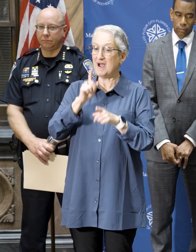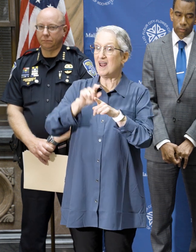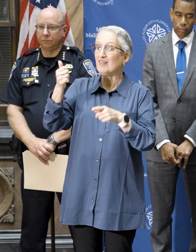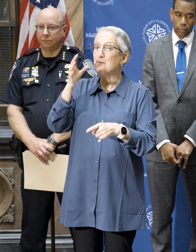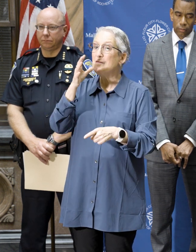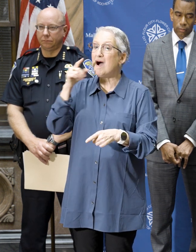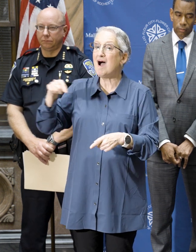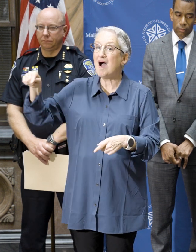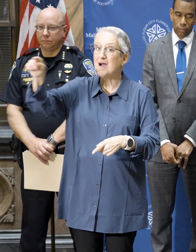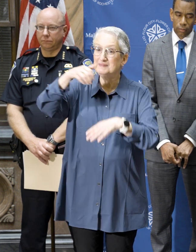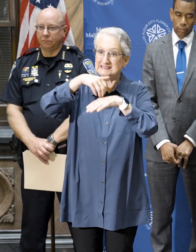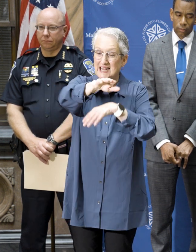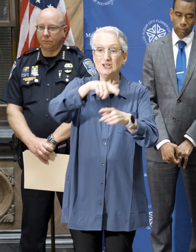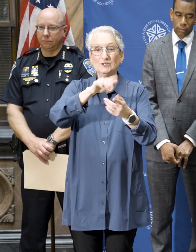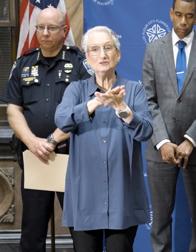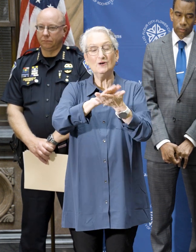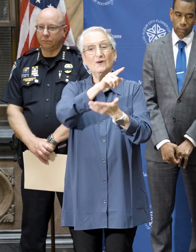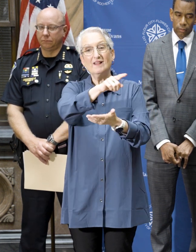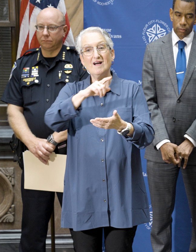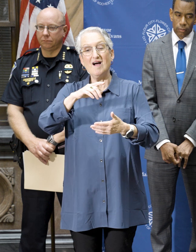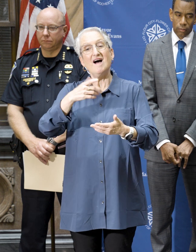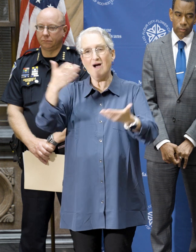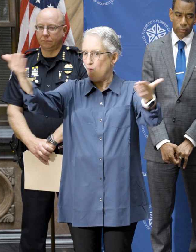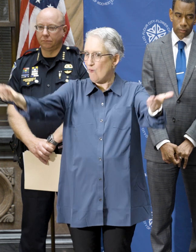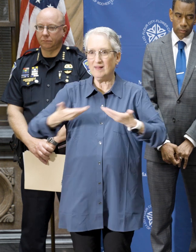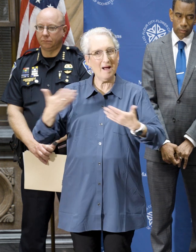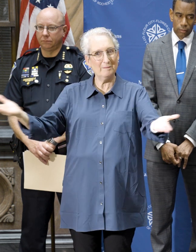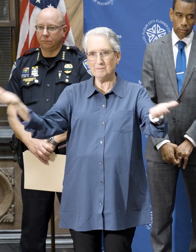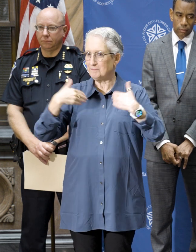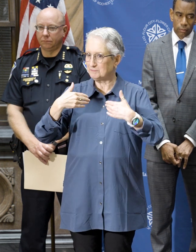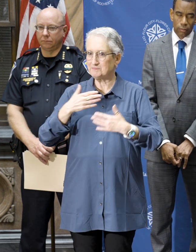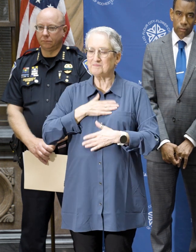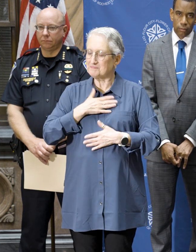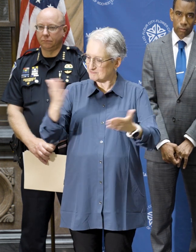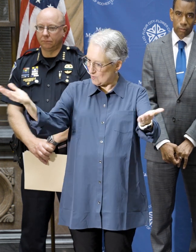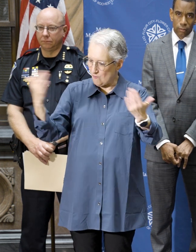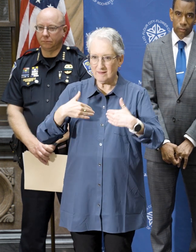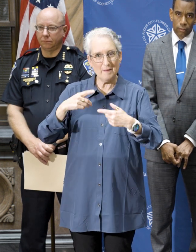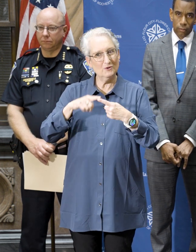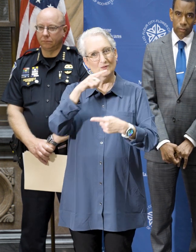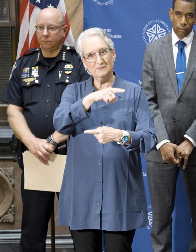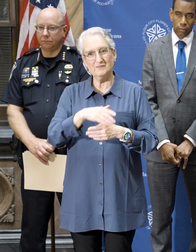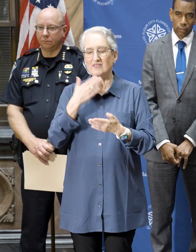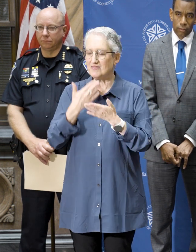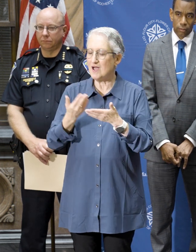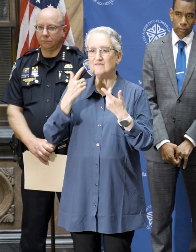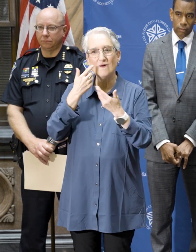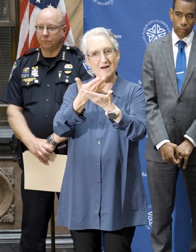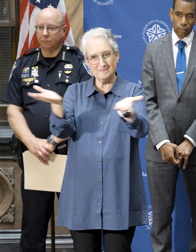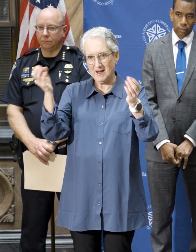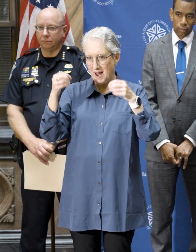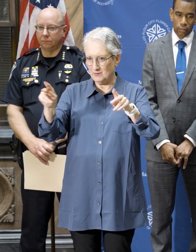recreation centers, I say, you're welcome. The pleasure is all ours. Thank you for this opportunity to tell you